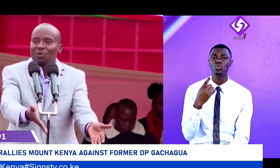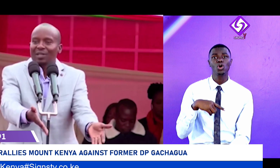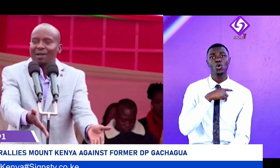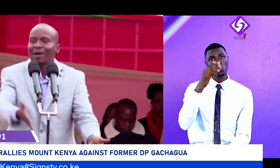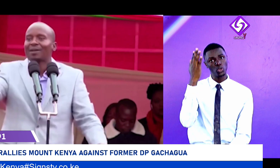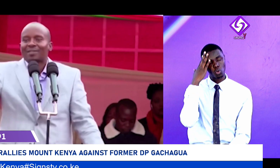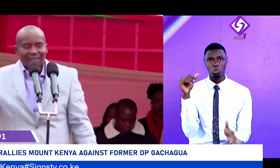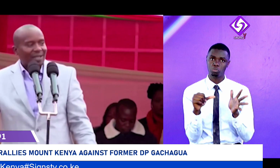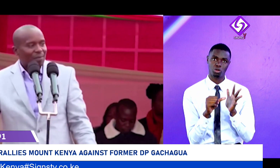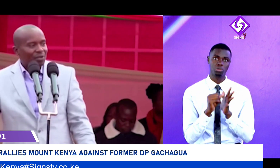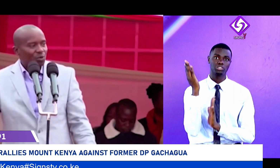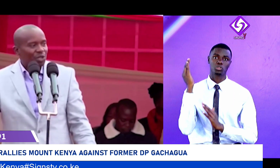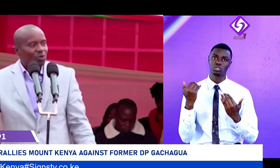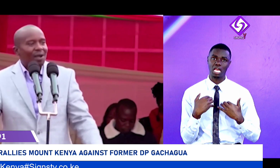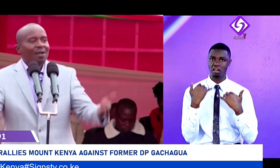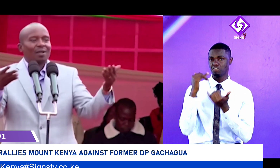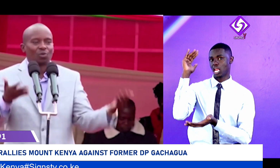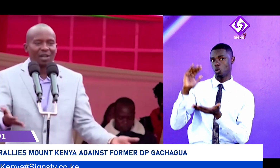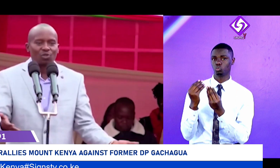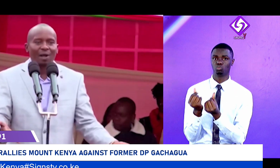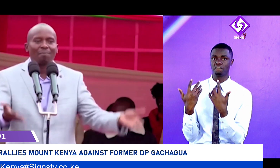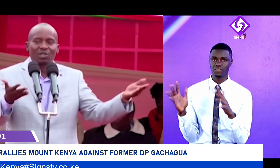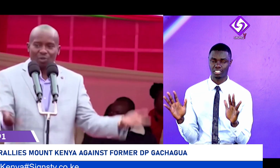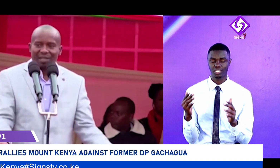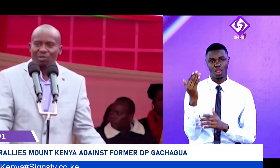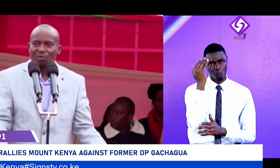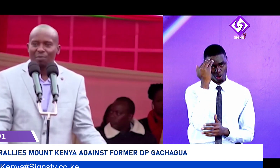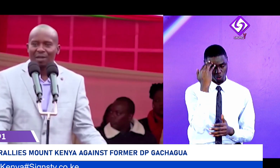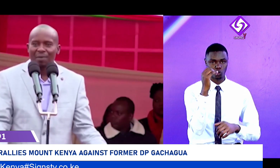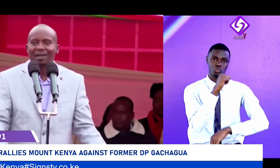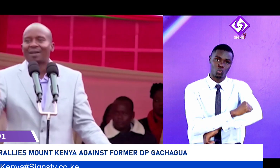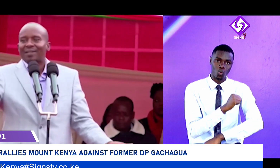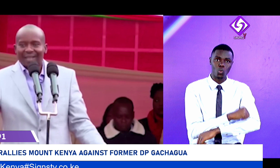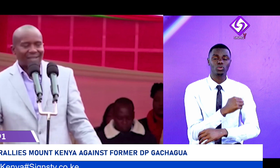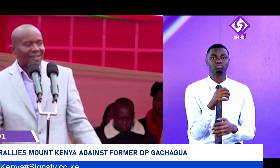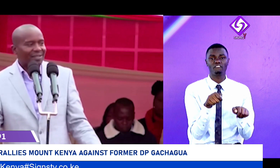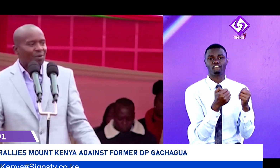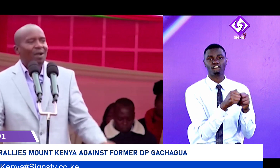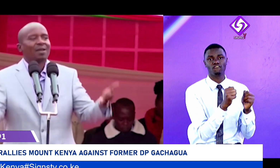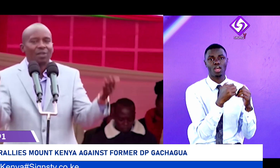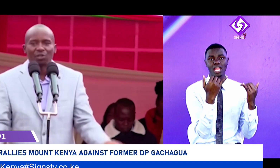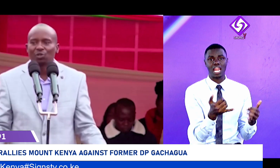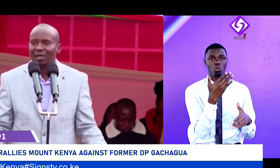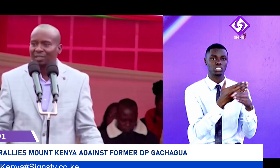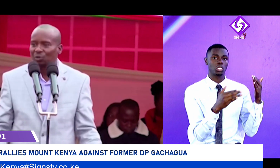shida ya usalama, sasa imesuluhishwa. Tunajua mashule yetu ilikuwa imeharibika, sasa inajengwa. Hiyo ndio tunaita